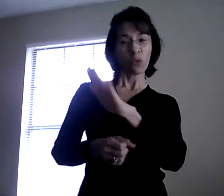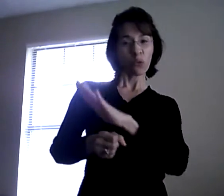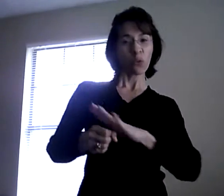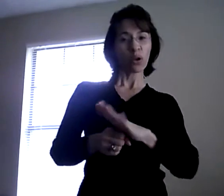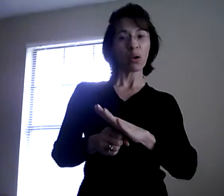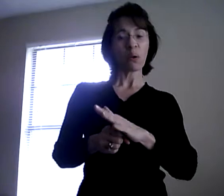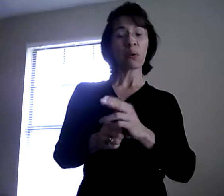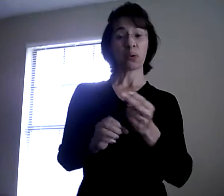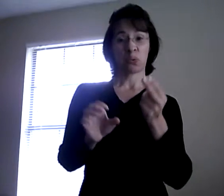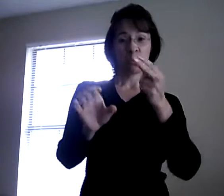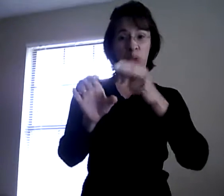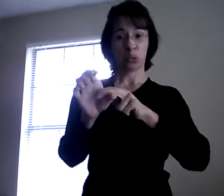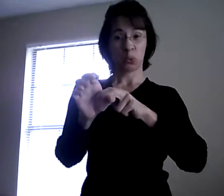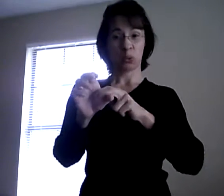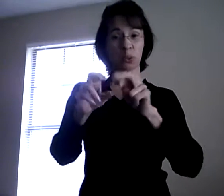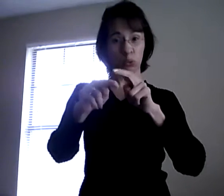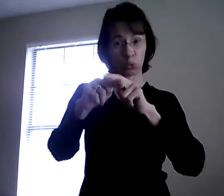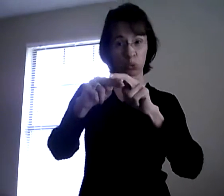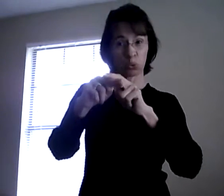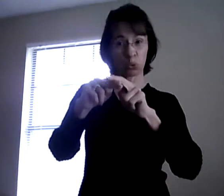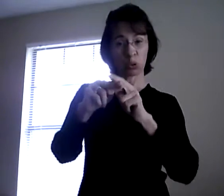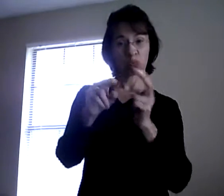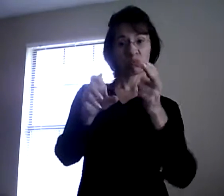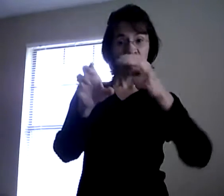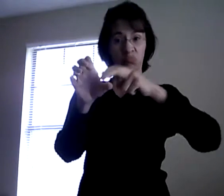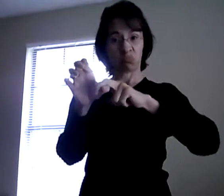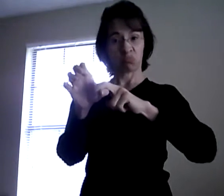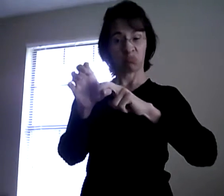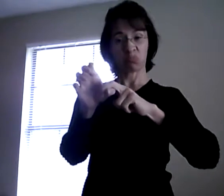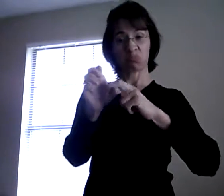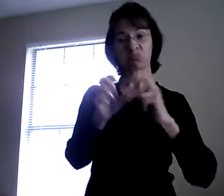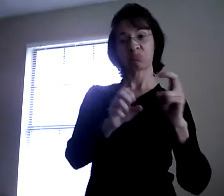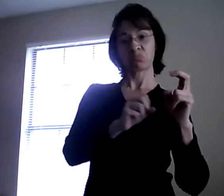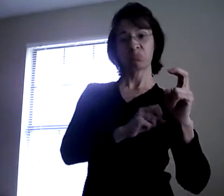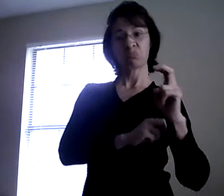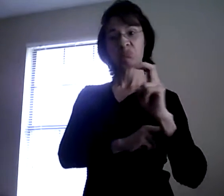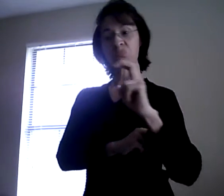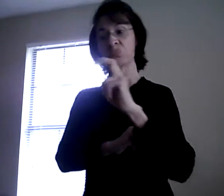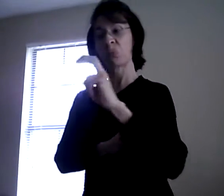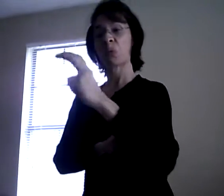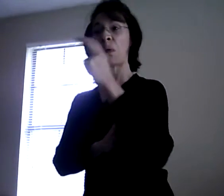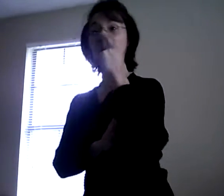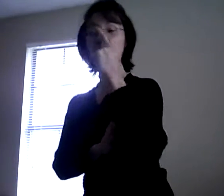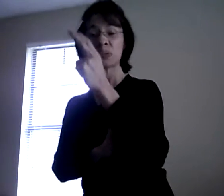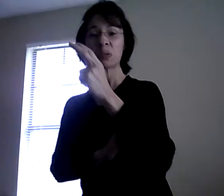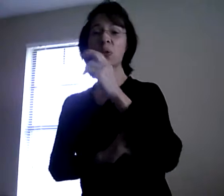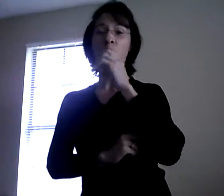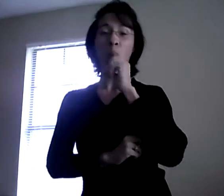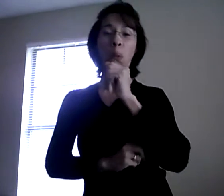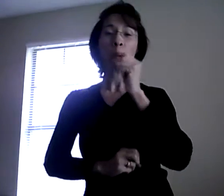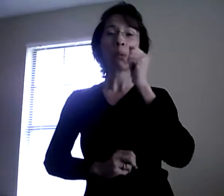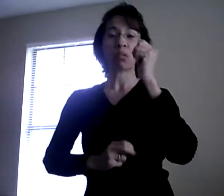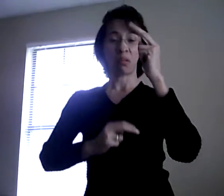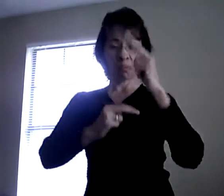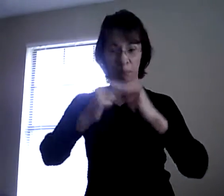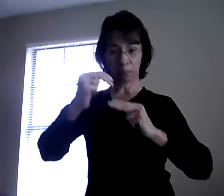downtown, and then you can see all the large buildings, all the old buildings that used to be there. They've now converted those a lot into